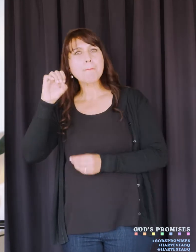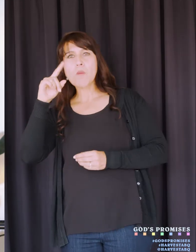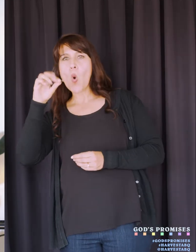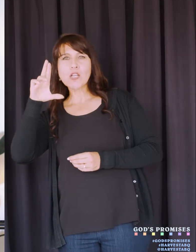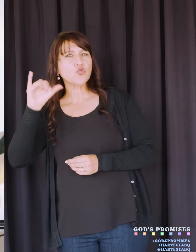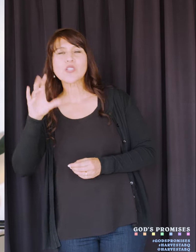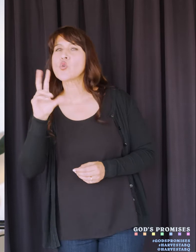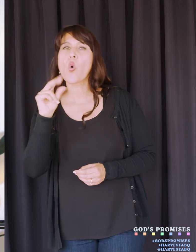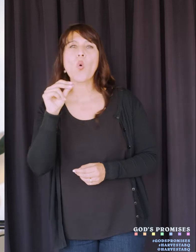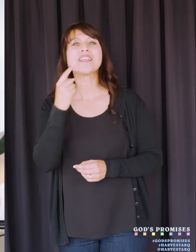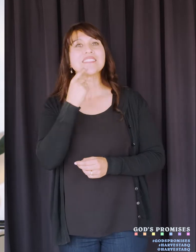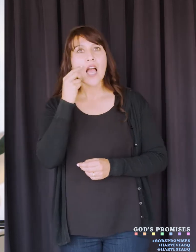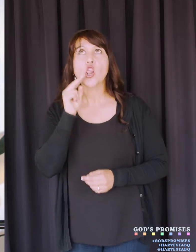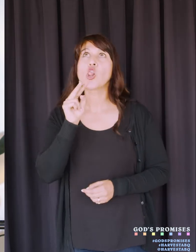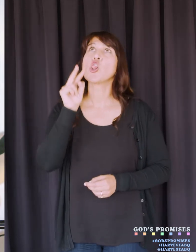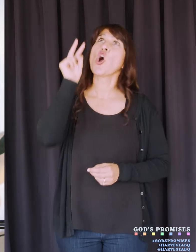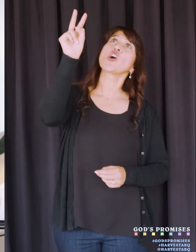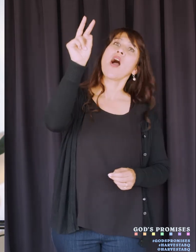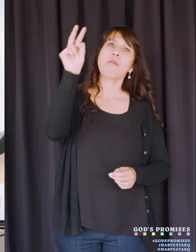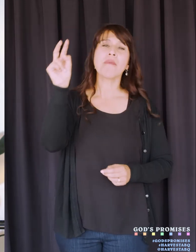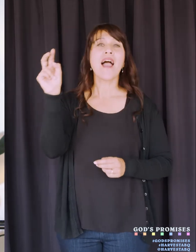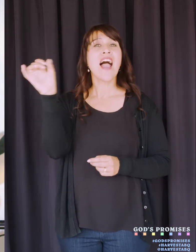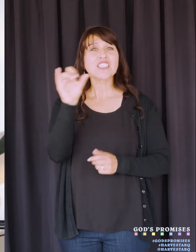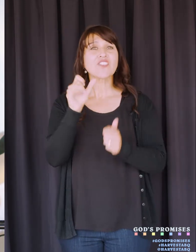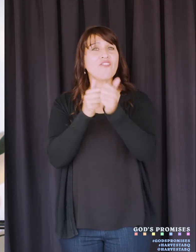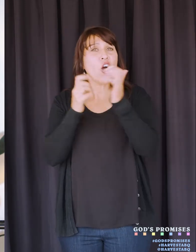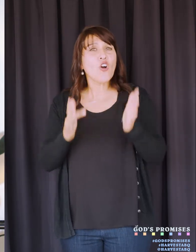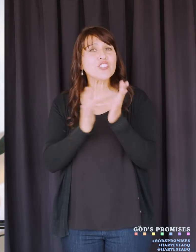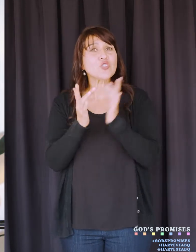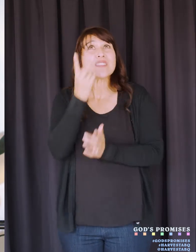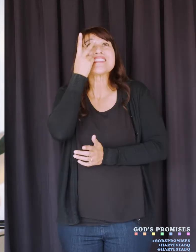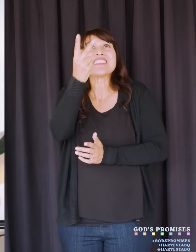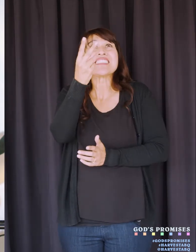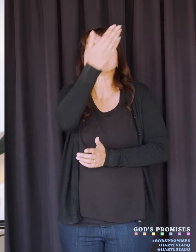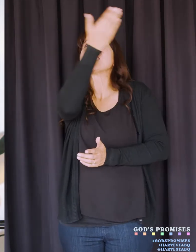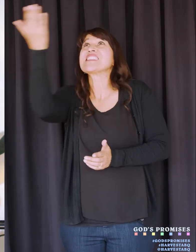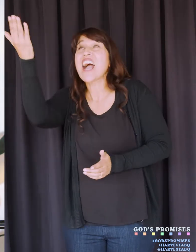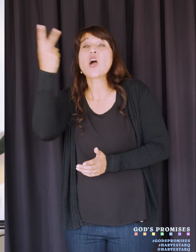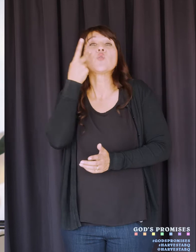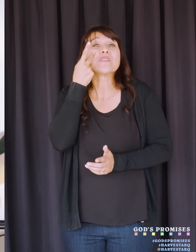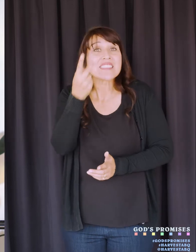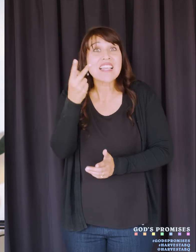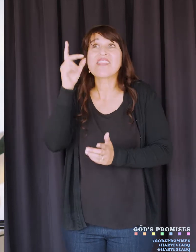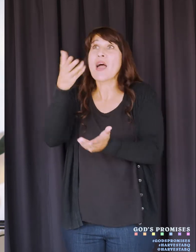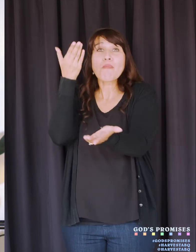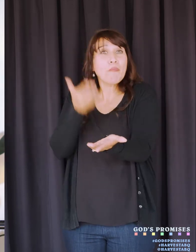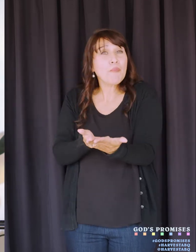As a follower of Jesus, what we see in the sky is a validation of just how